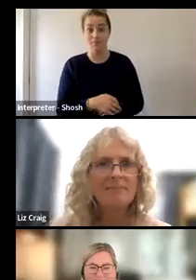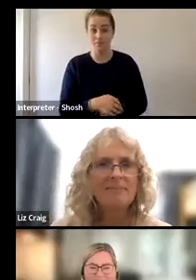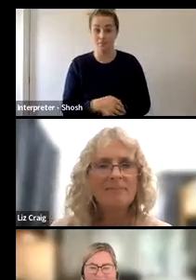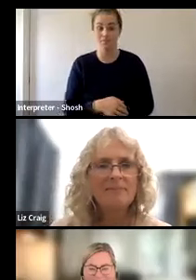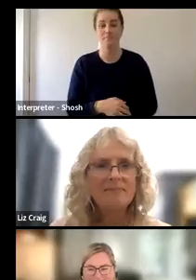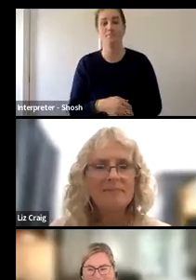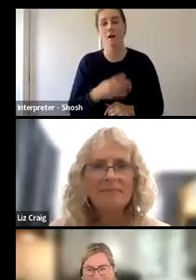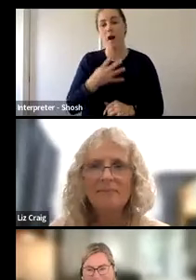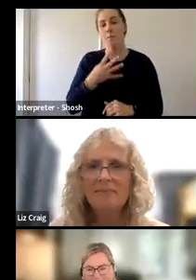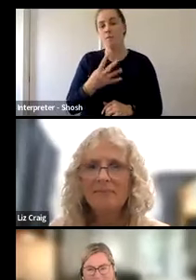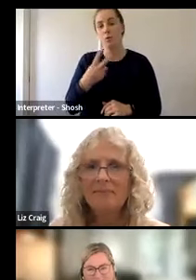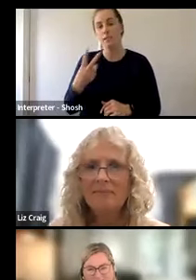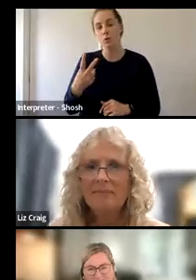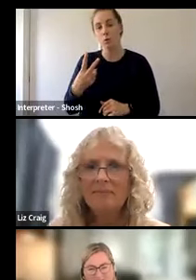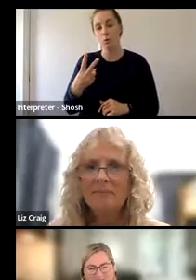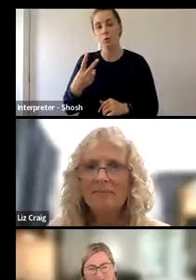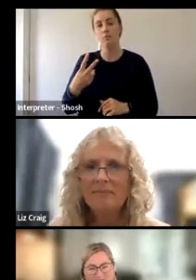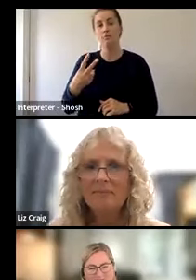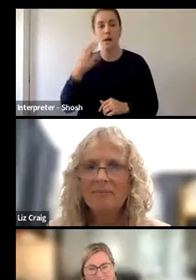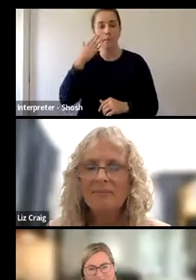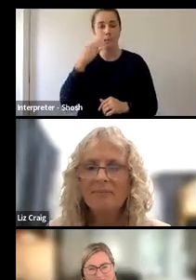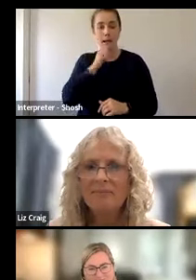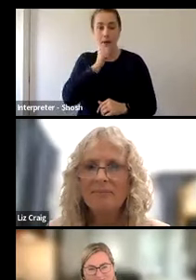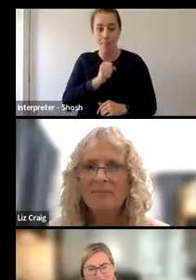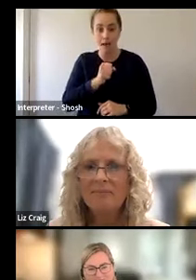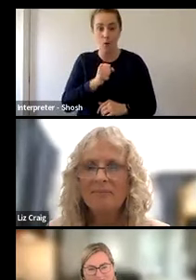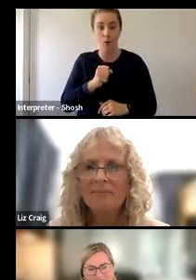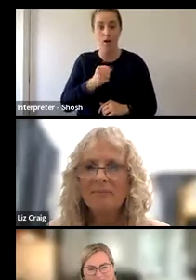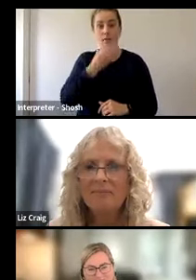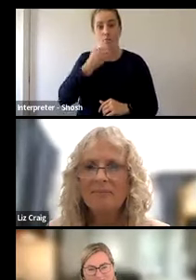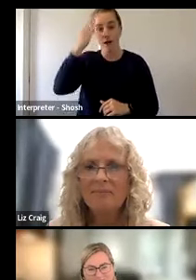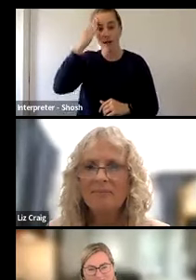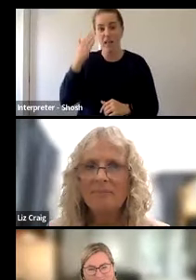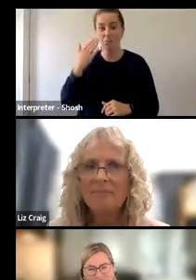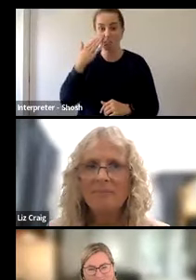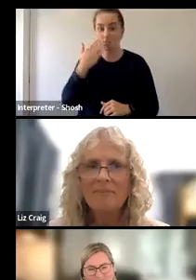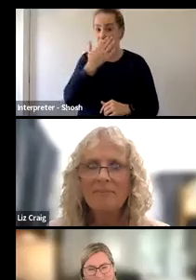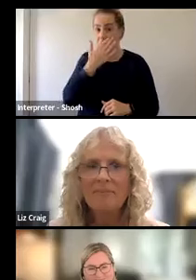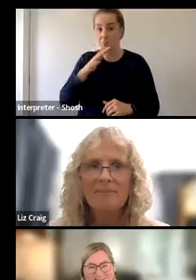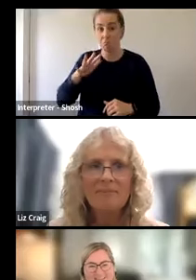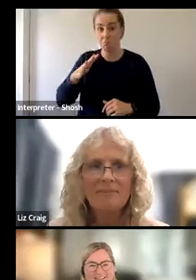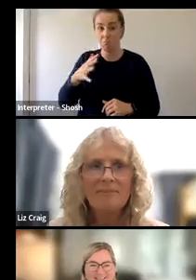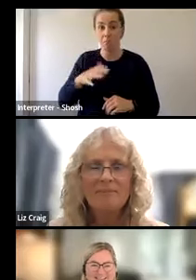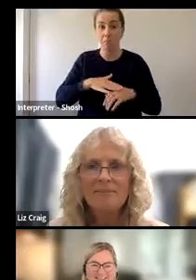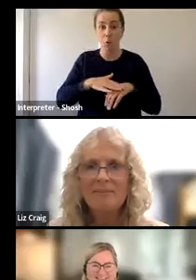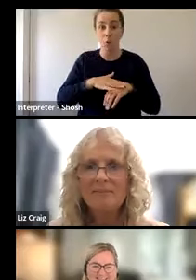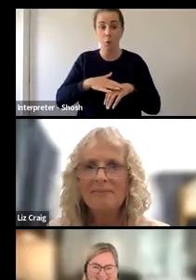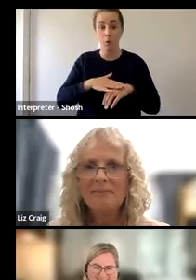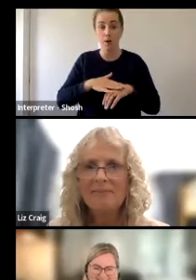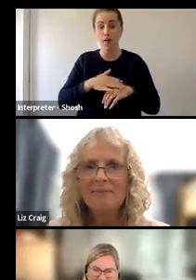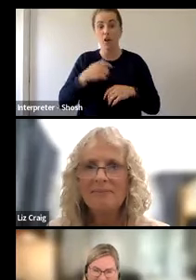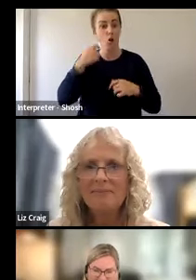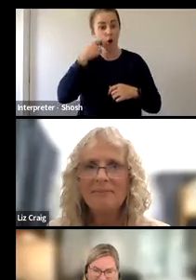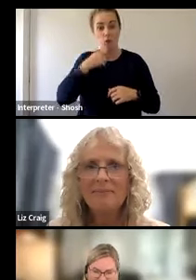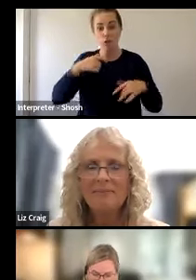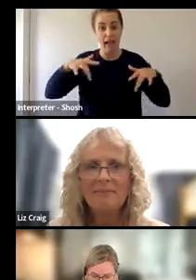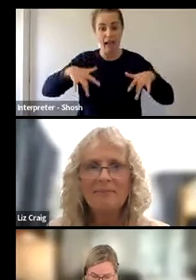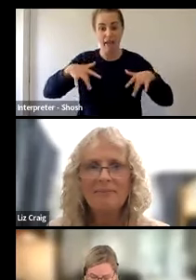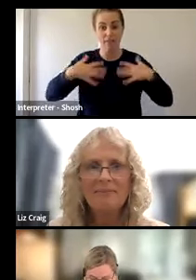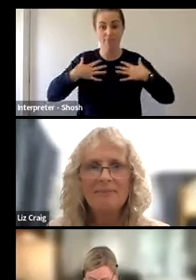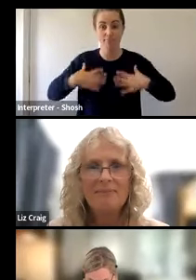I'm a 42-year-old Pākehā male with brown hair, bluish eyes, the unshaven look, a blue shirt, sitting in an